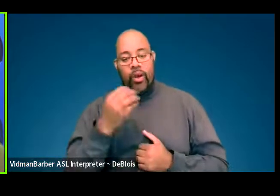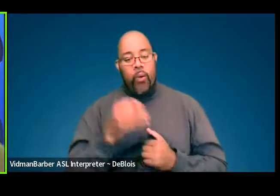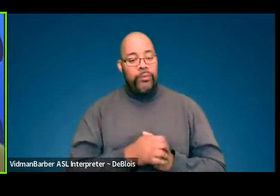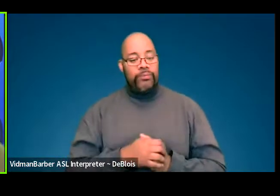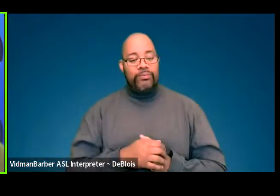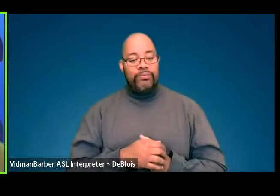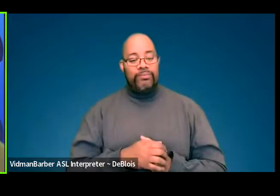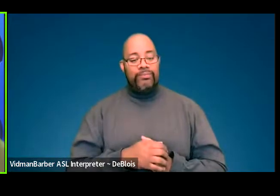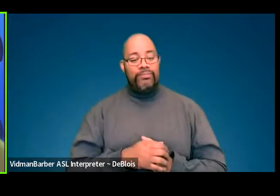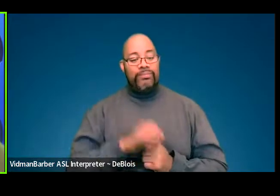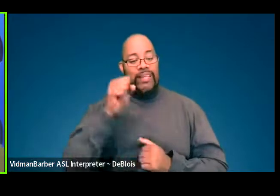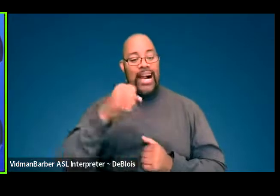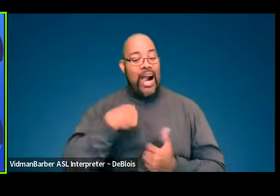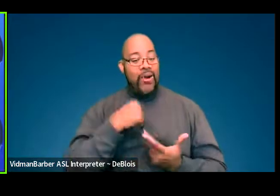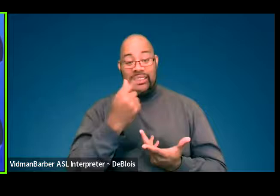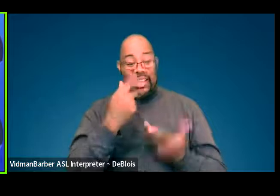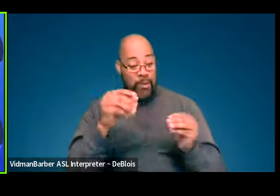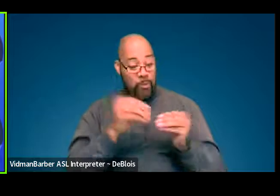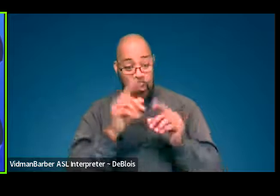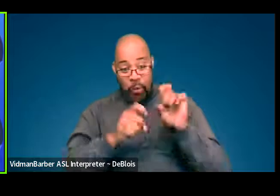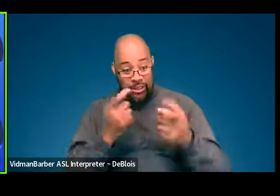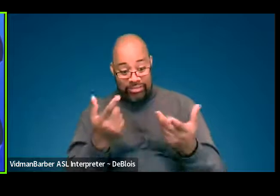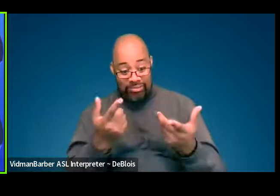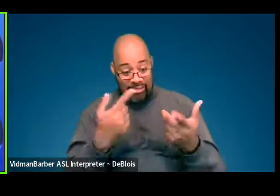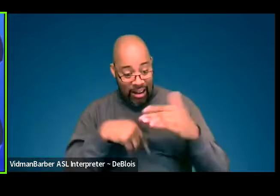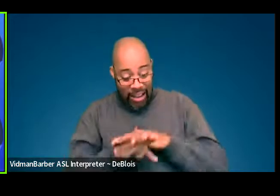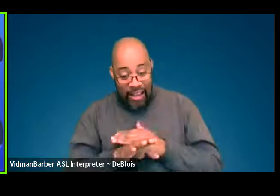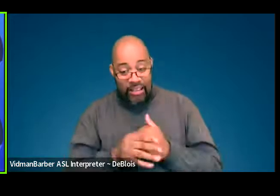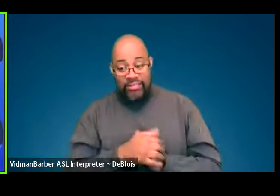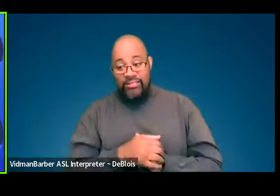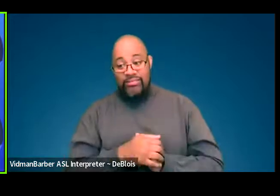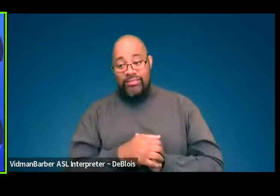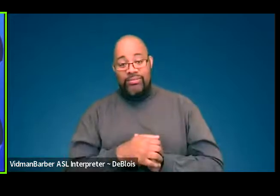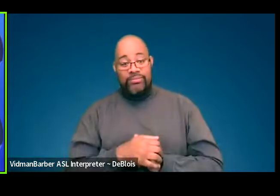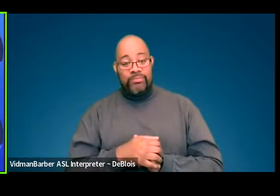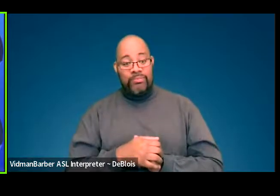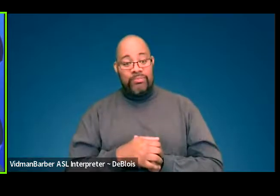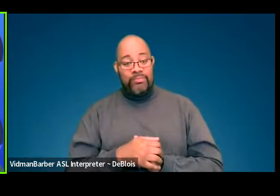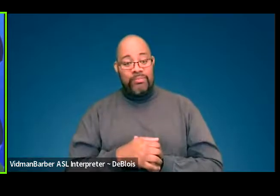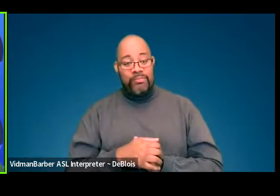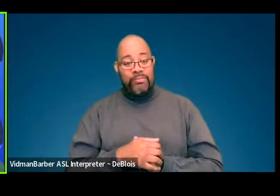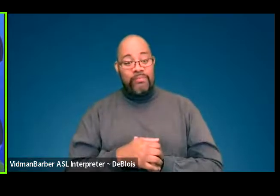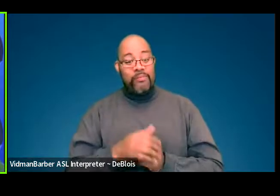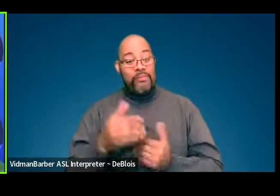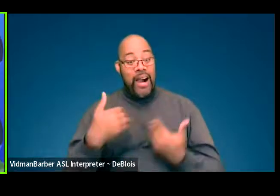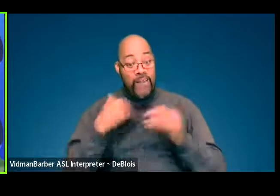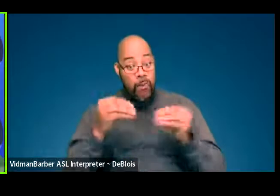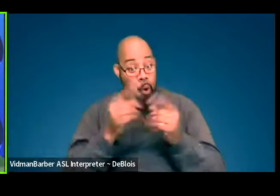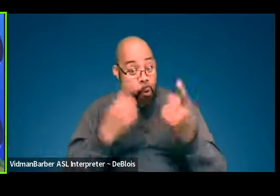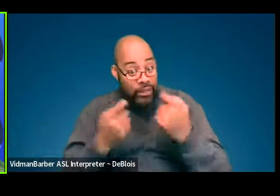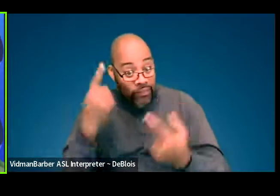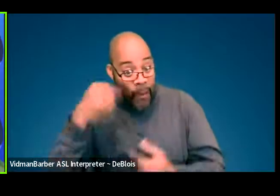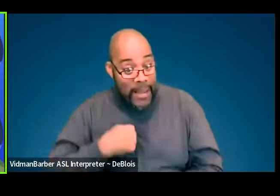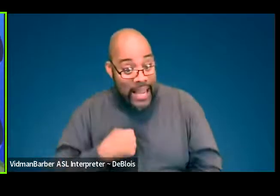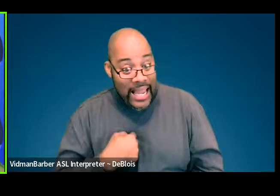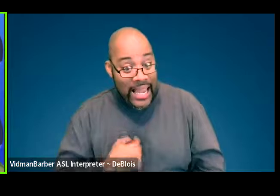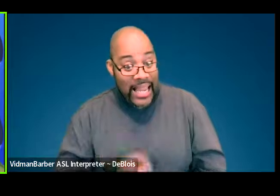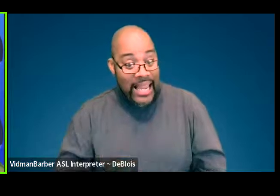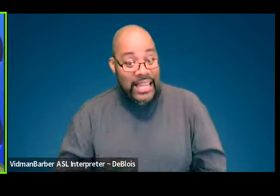So yeah, I don't see any more questions coming in. Y'all have any more questions for